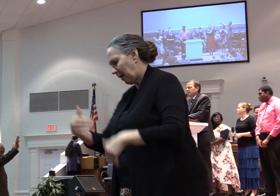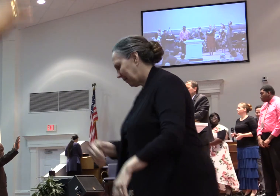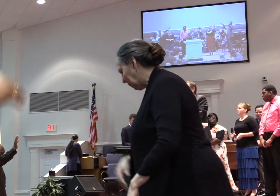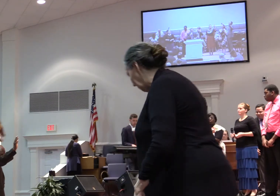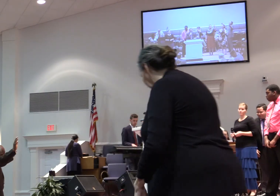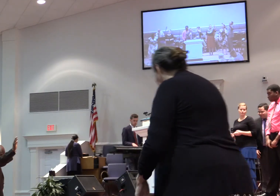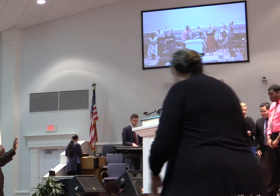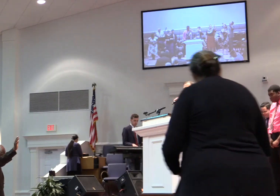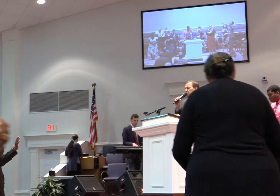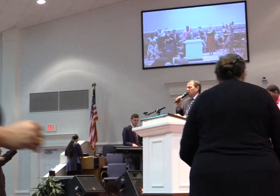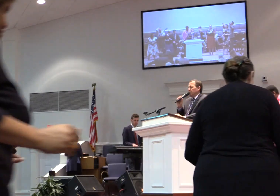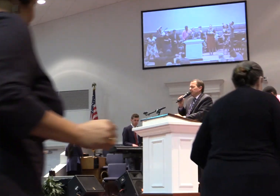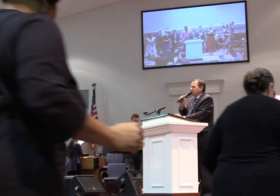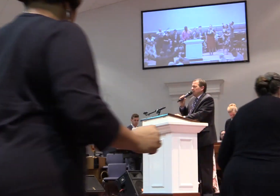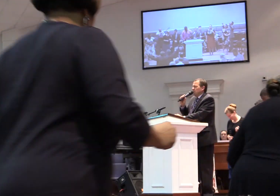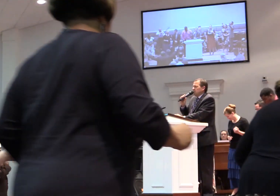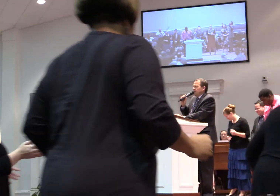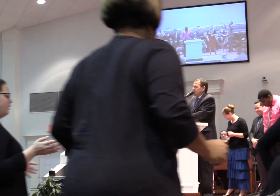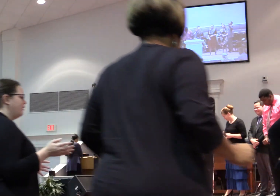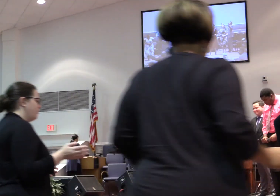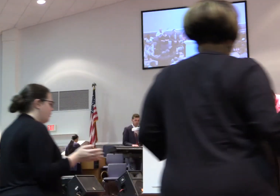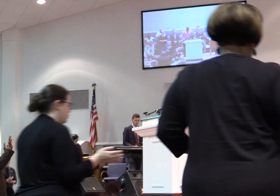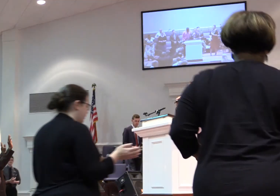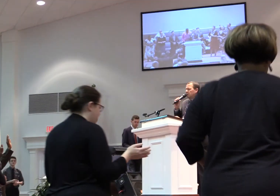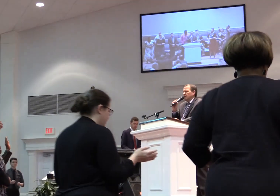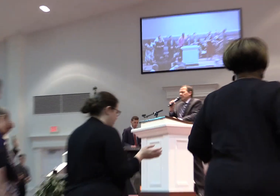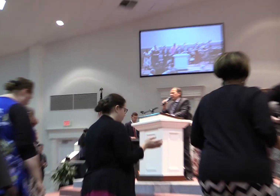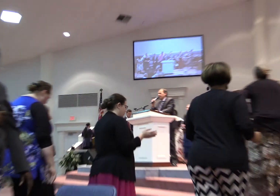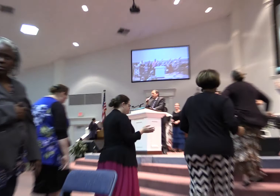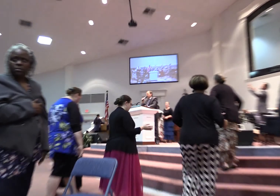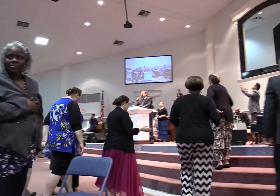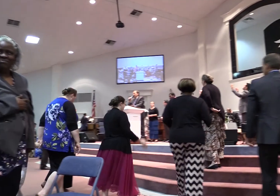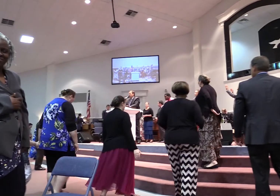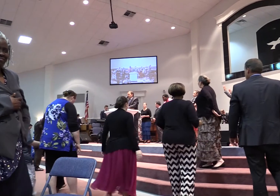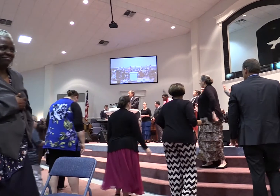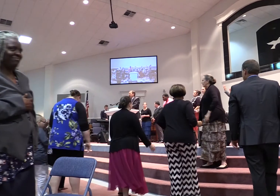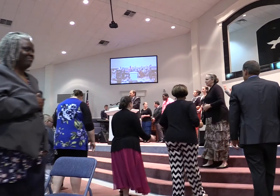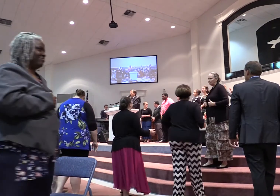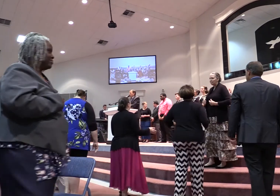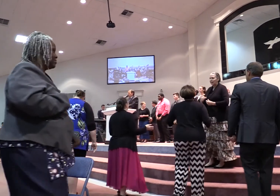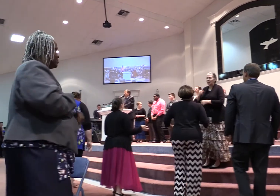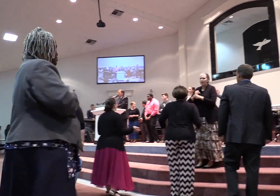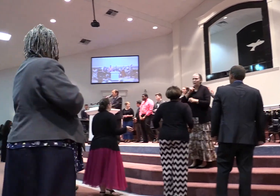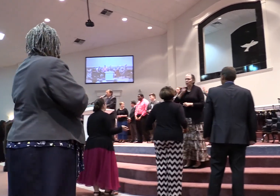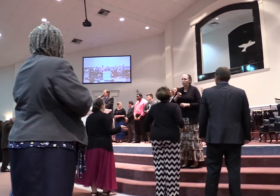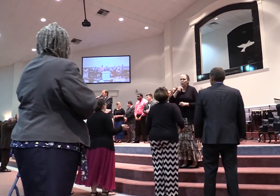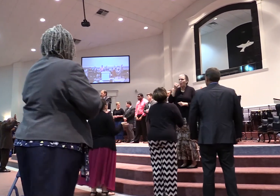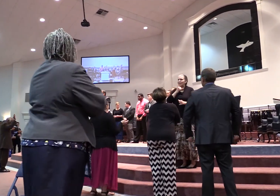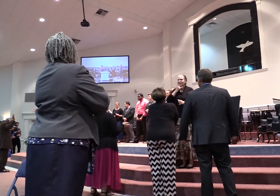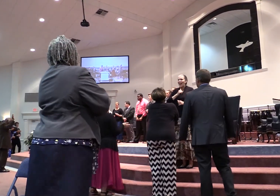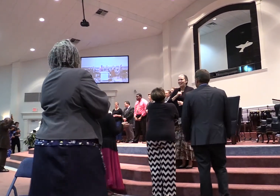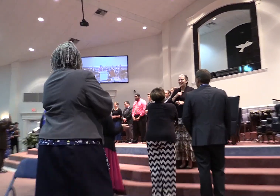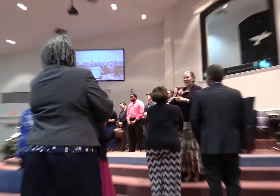Lot and make sure that you don't make the same mistakes that somebody else has already made. And every dad ought to be up here praying for